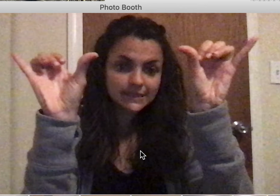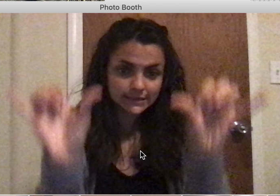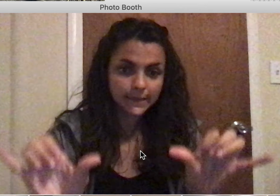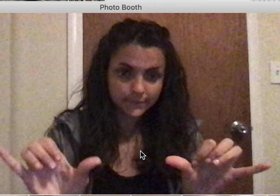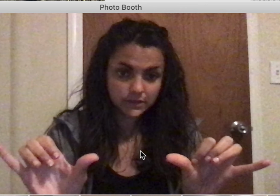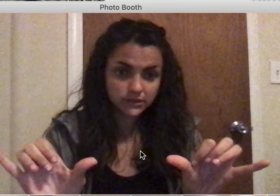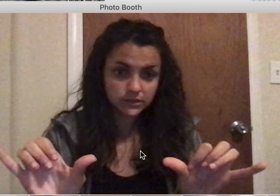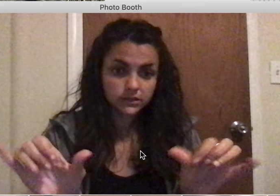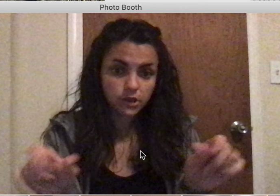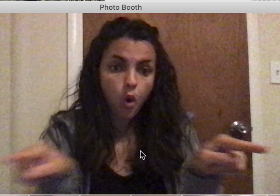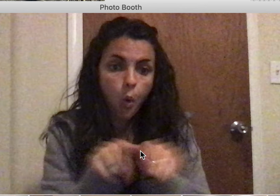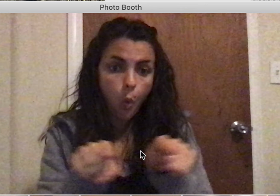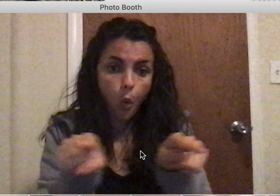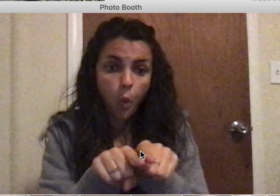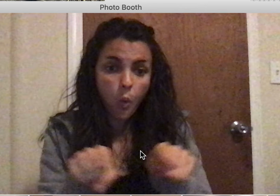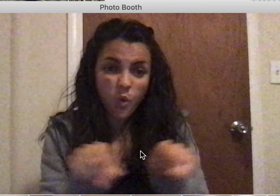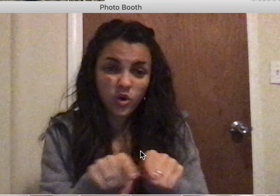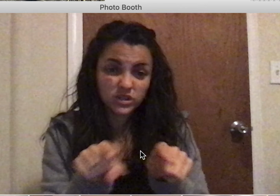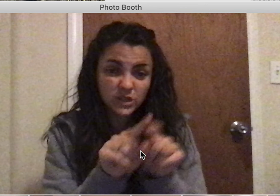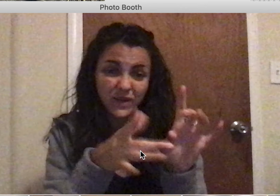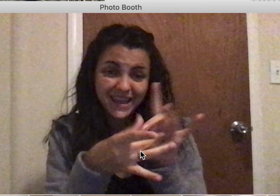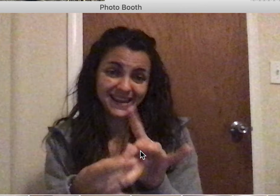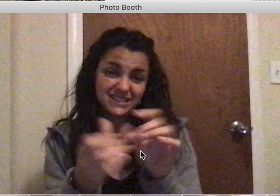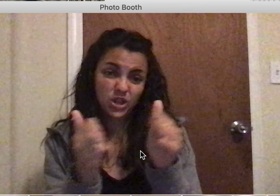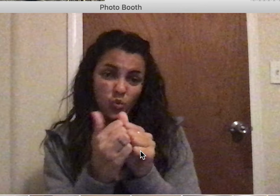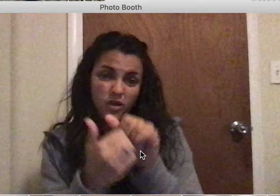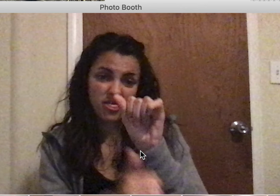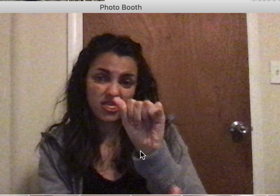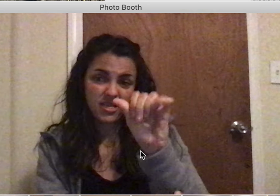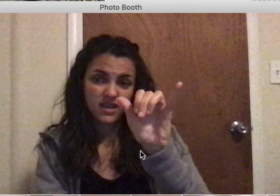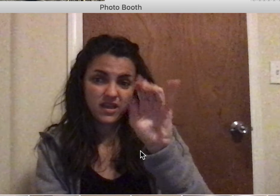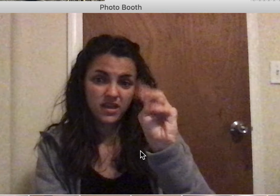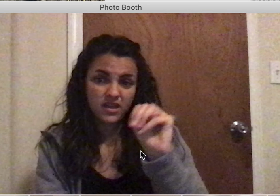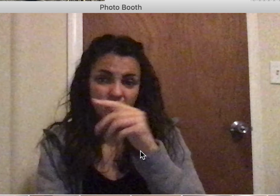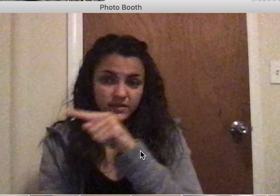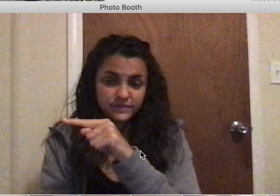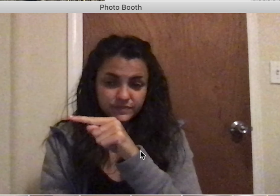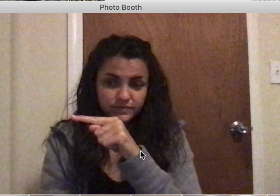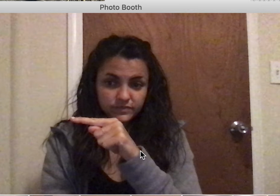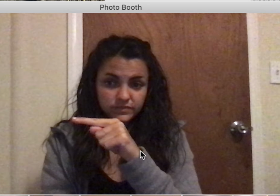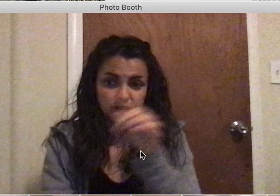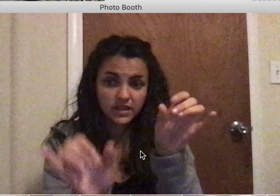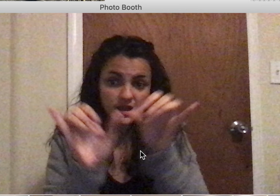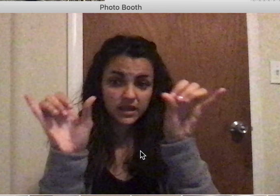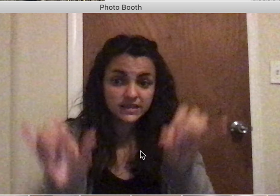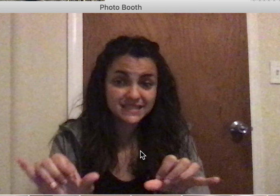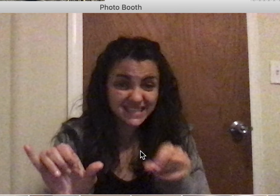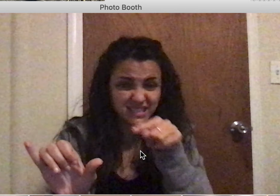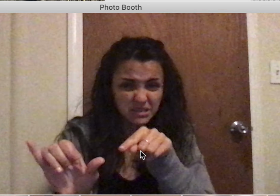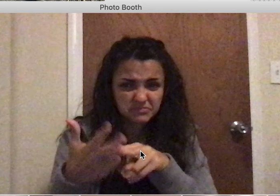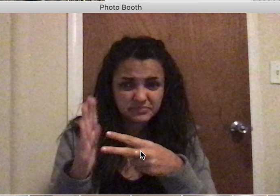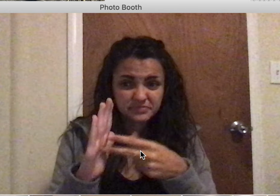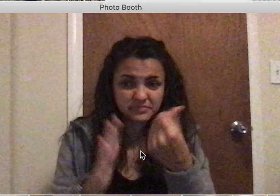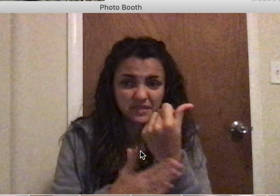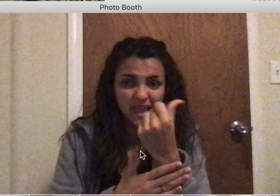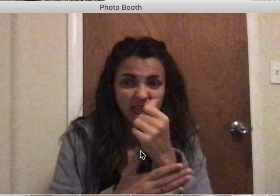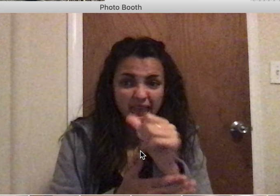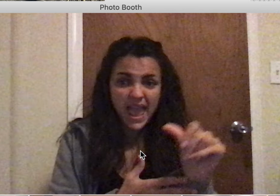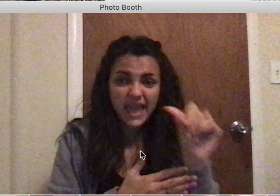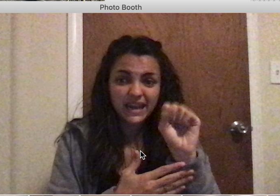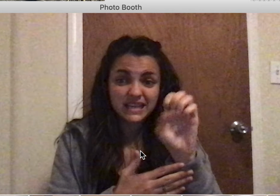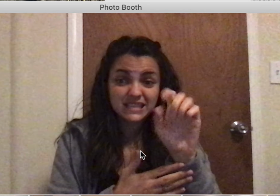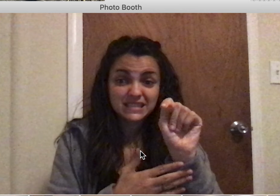in with the aim, how these interacting. So a system is any set of interacting components that influence